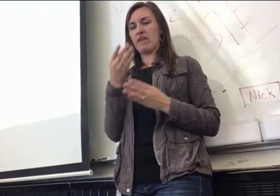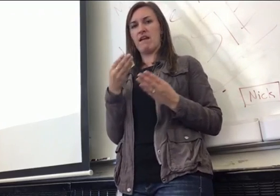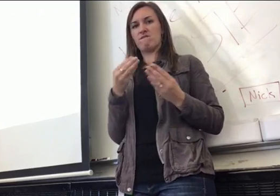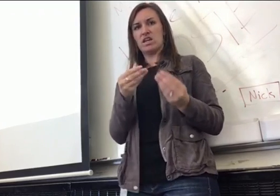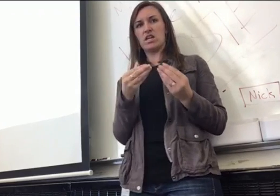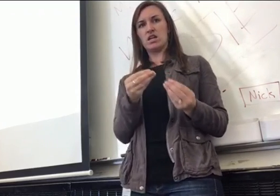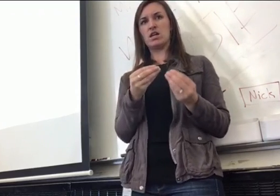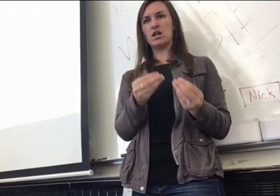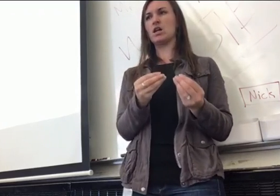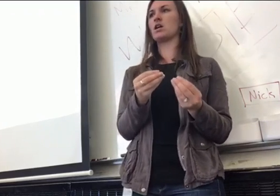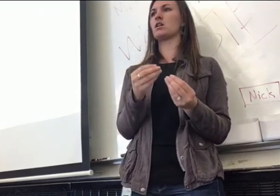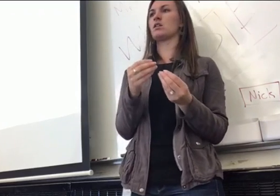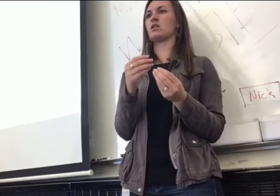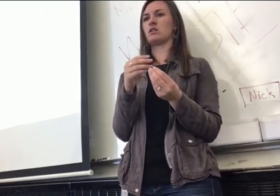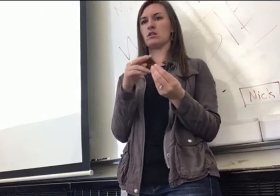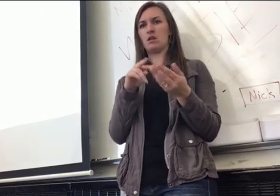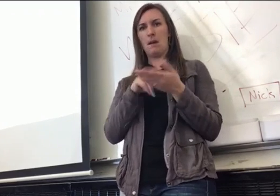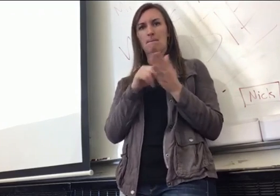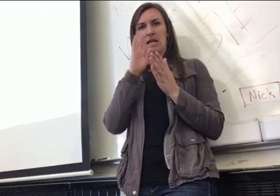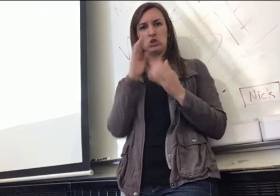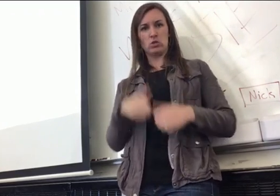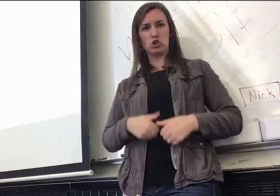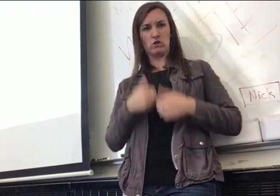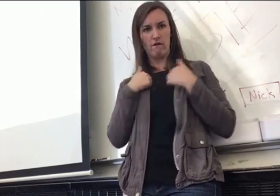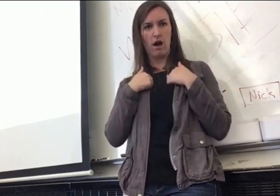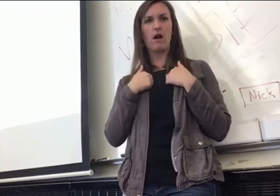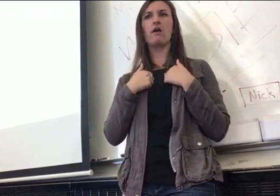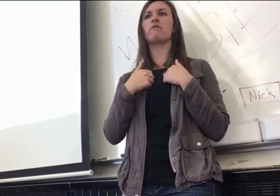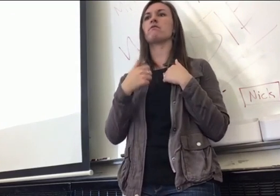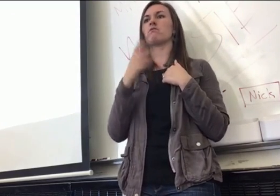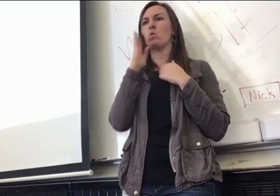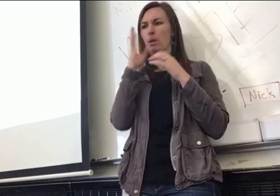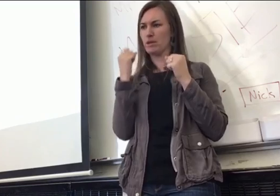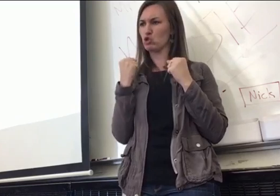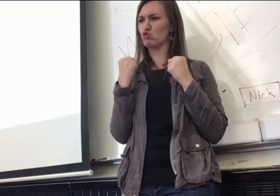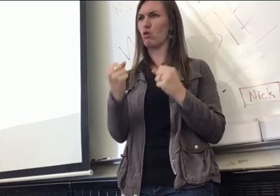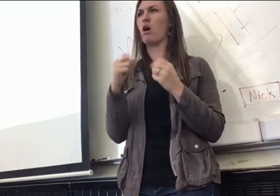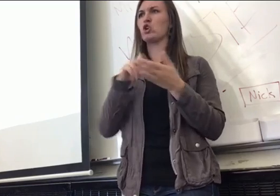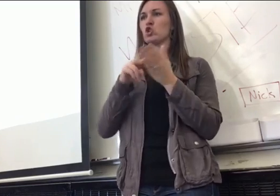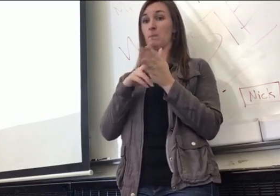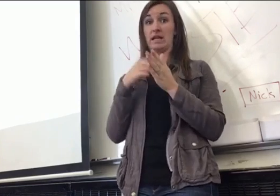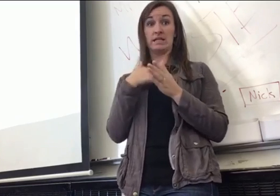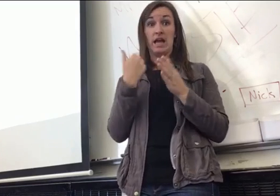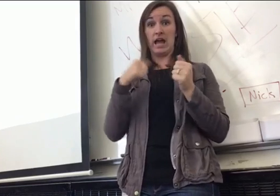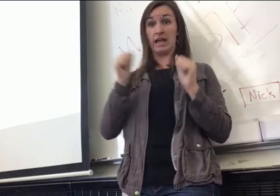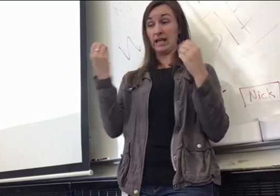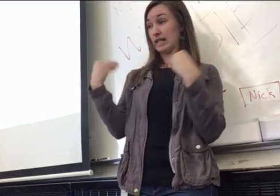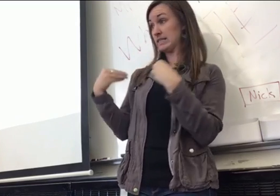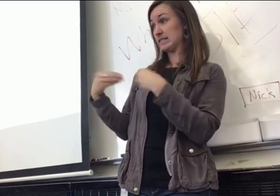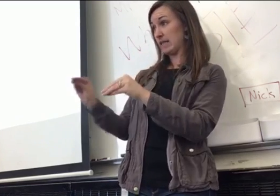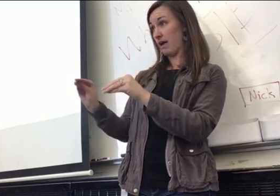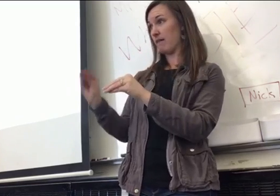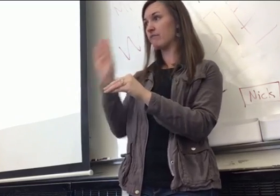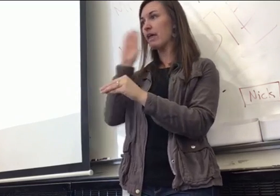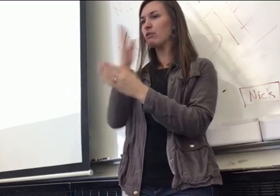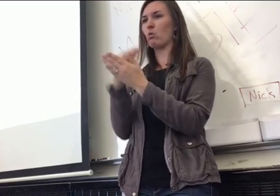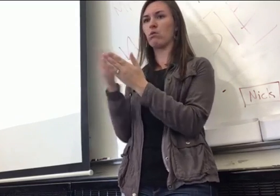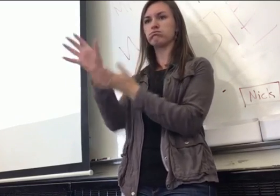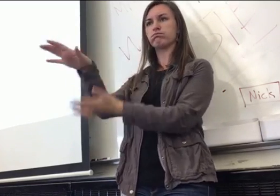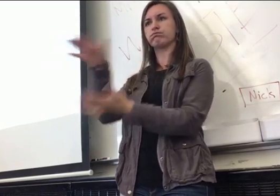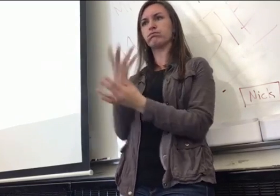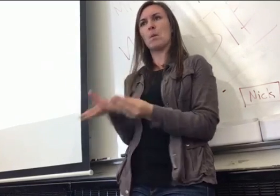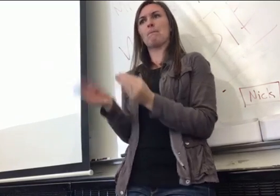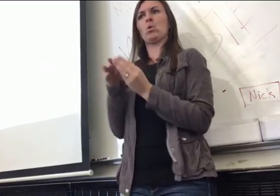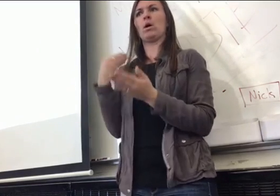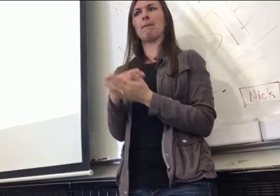They would be more likely Yes. to survive and thus make more money when they got over. Great, because that's a perfect transition into what I was going to say. So he was